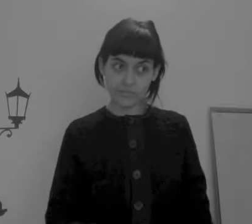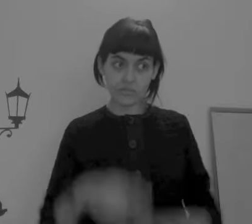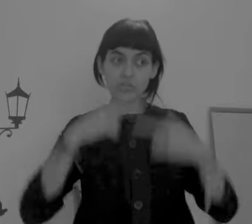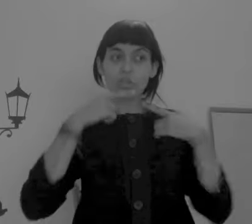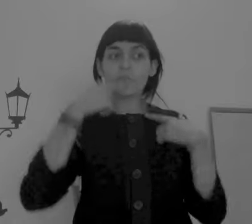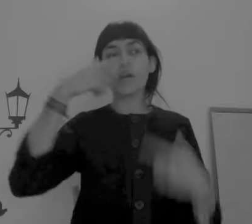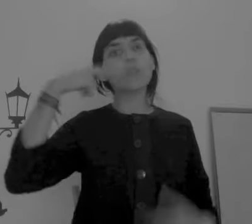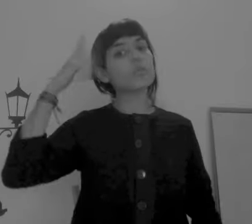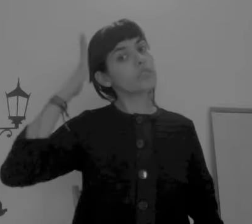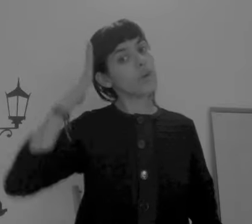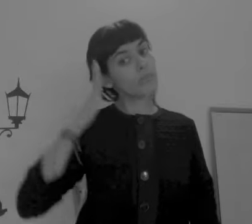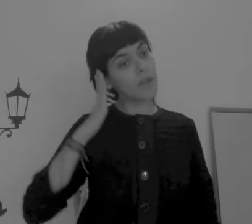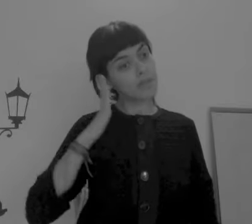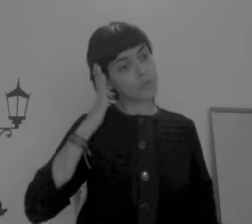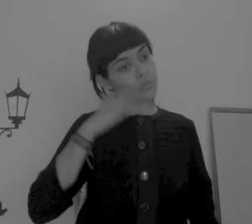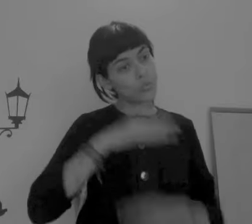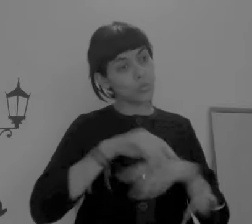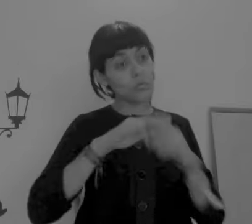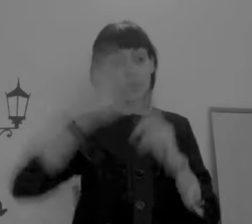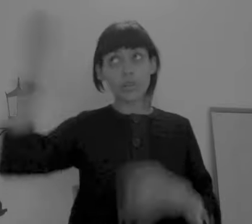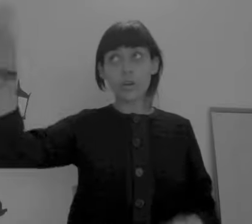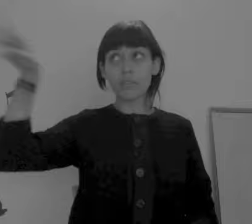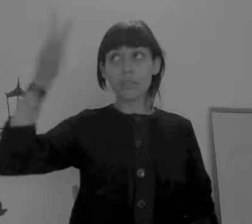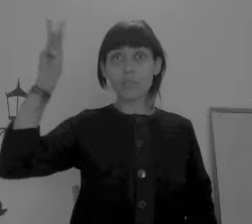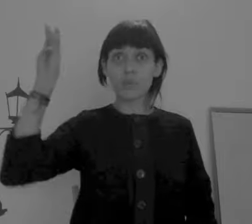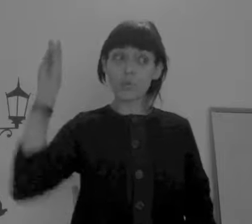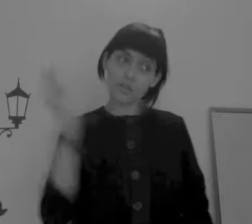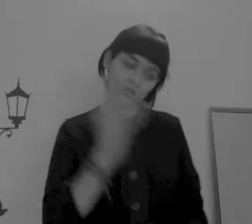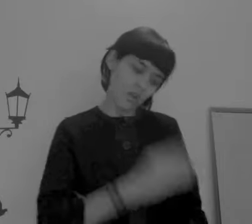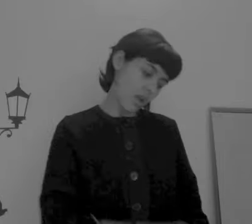She said that someday soon the sun was gonna shine,